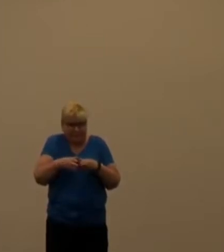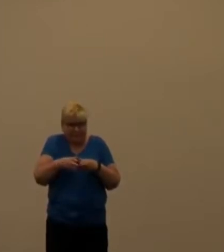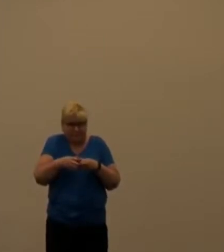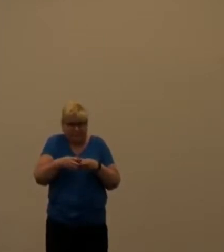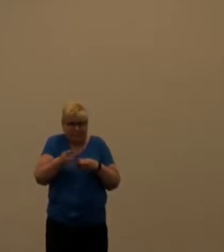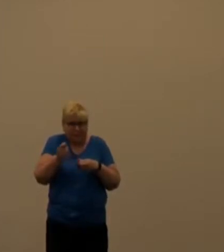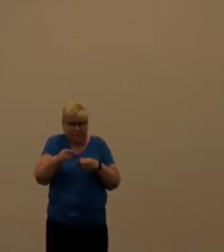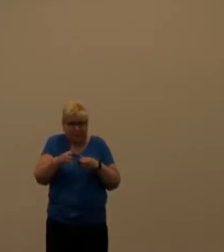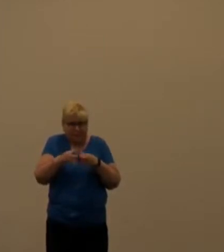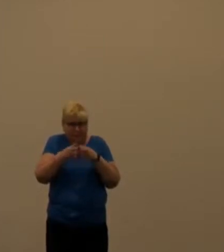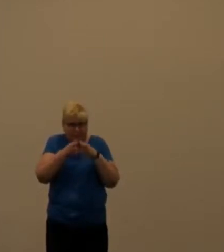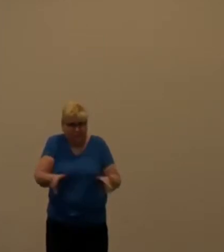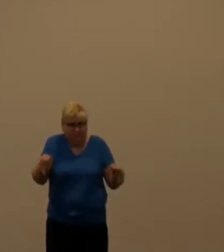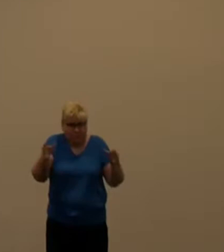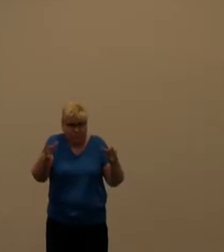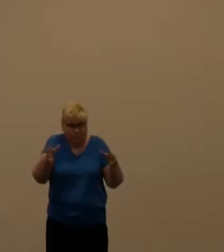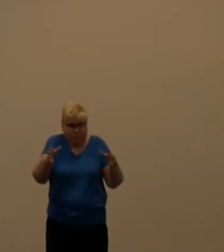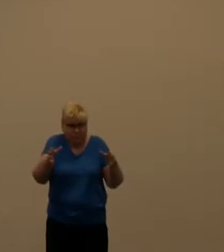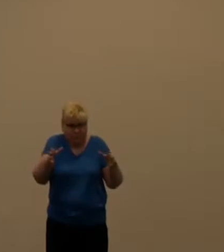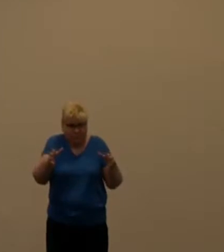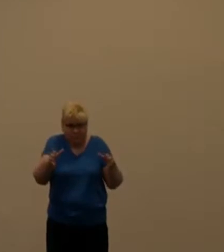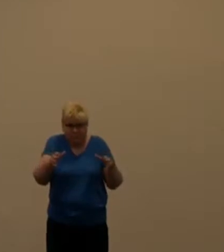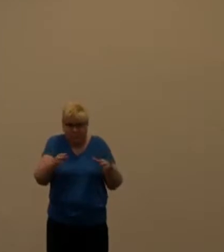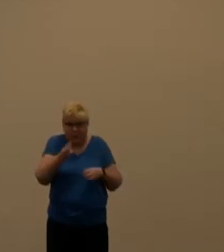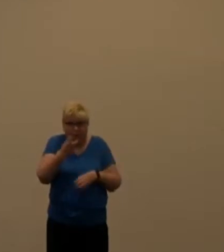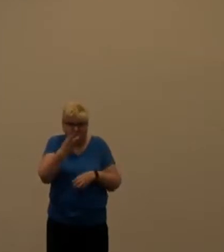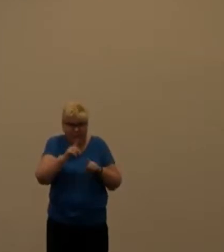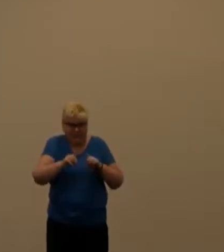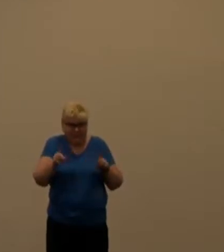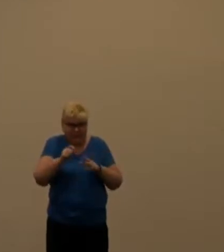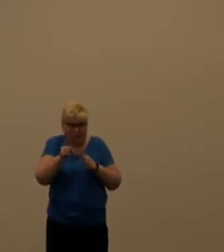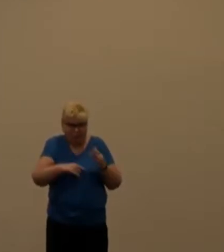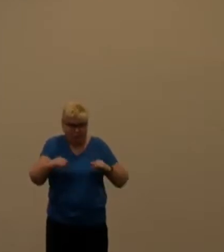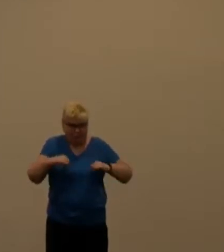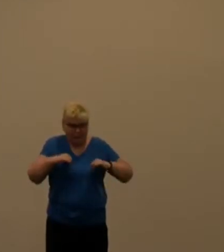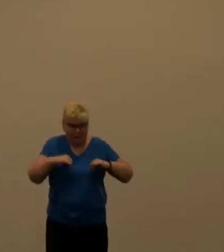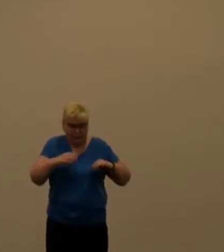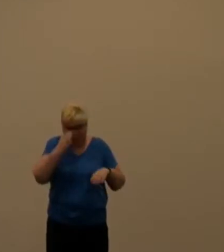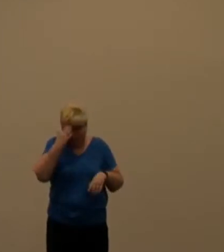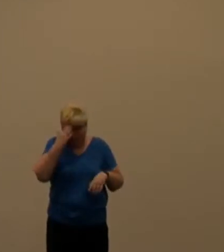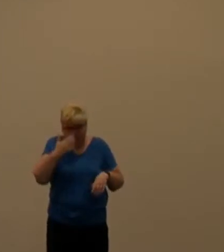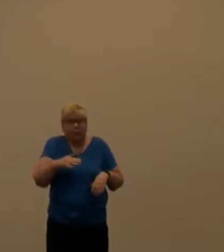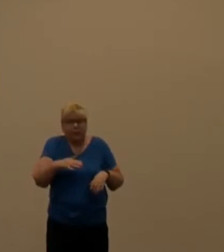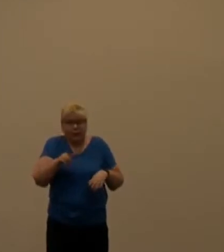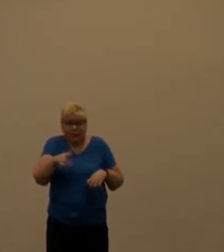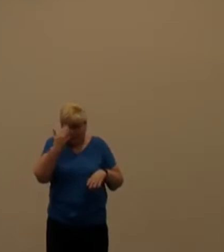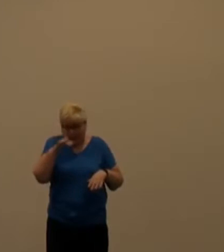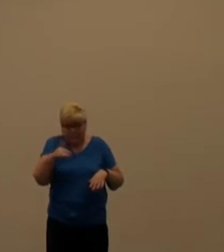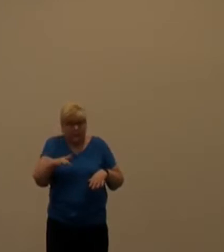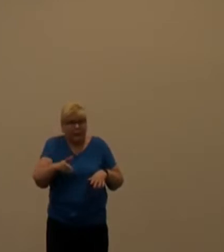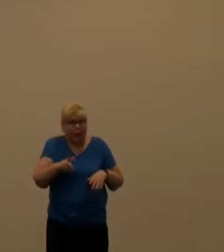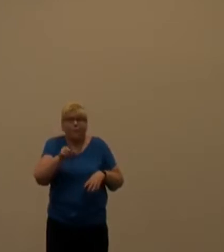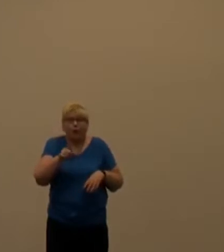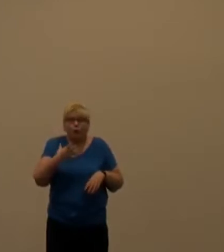grew heavily. 3 different project managers, that's a whole subject on its own. Project managers, you